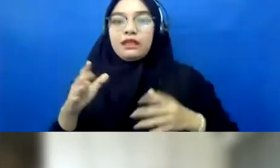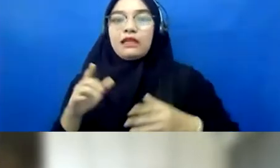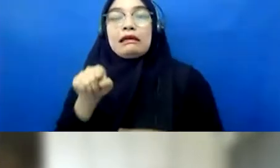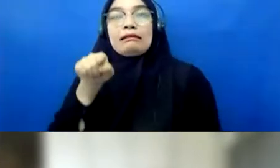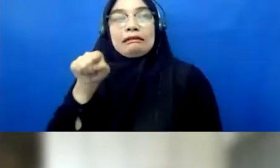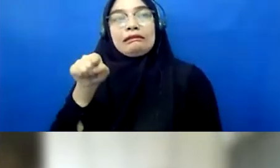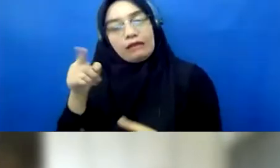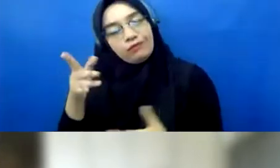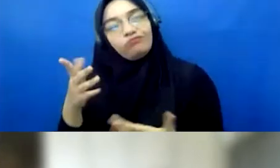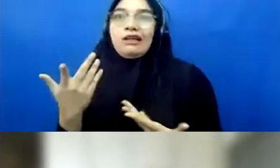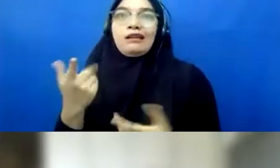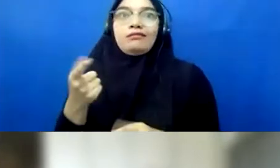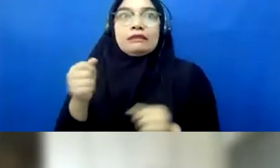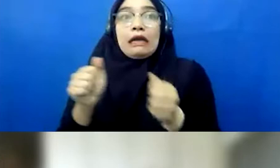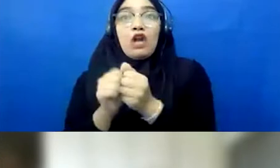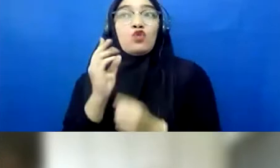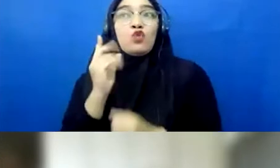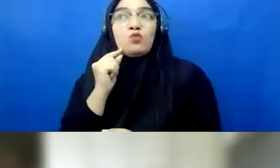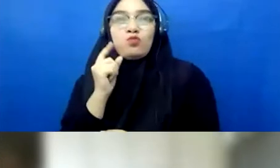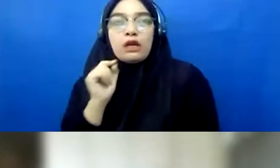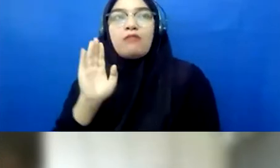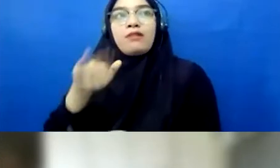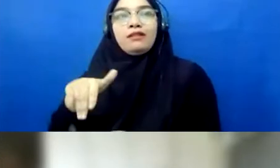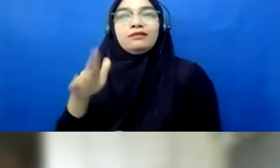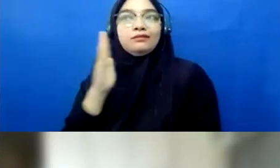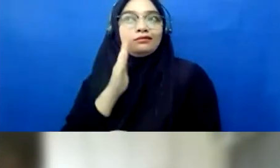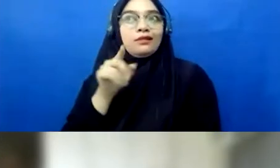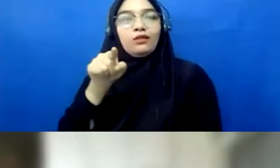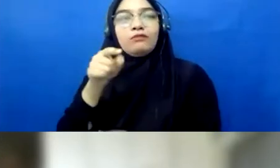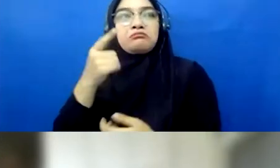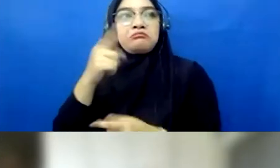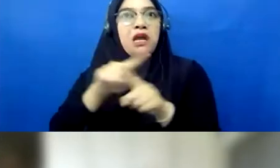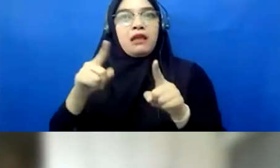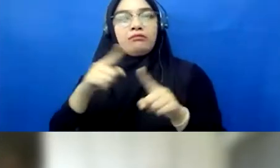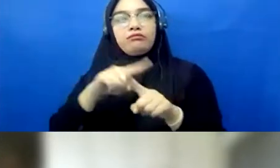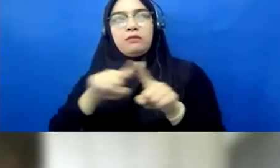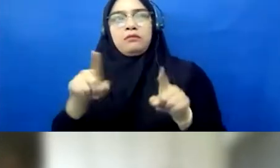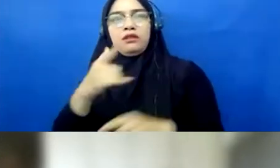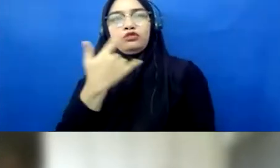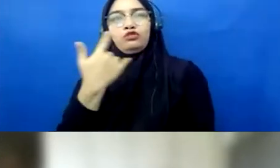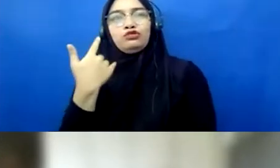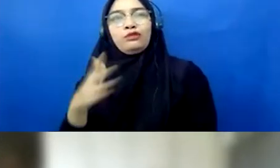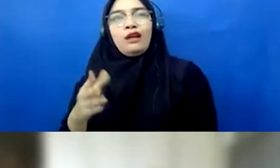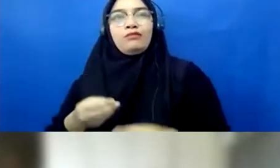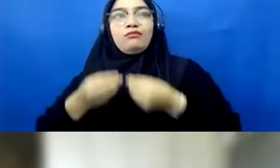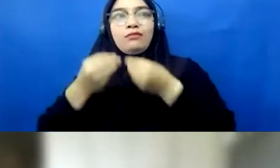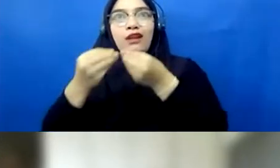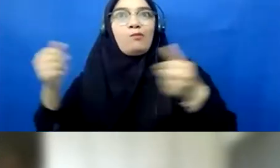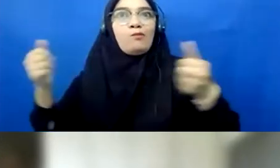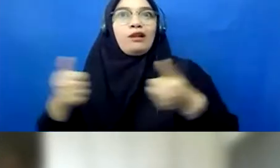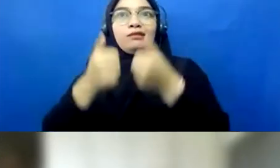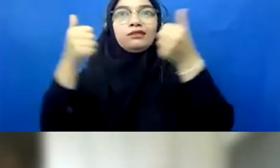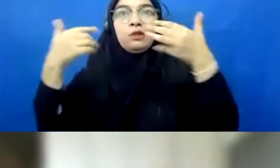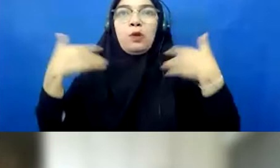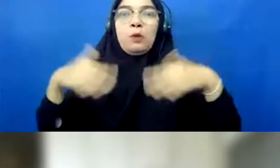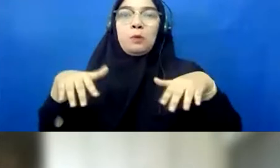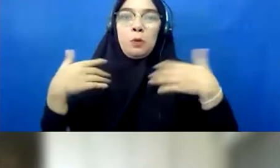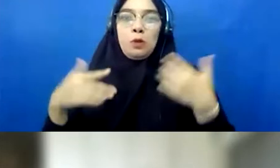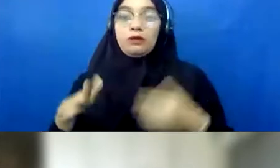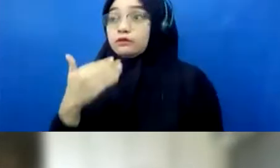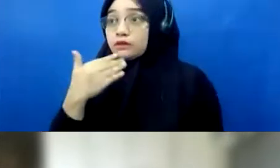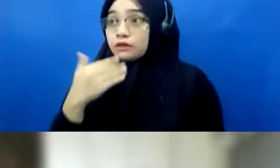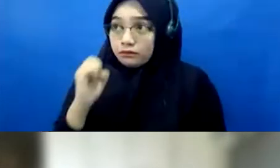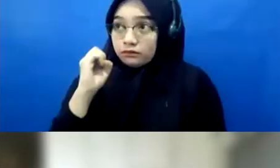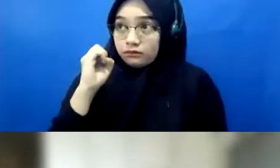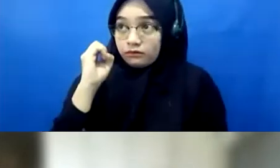ensuring impact among any sector or geographic scope. So we're happy to have you with us this afternoon, Nicola. Let me